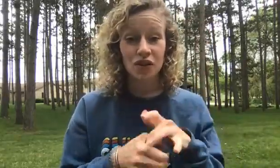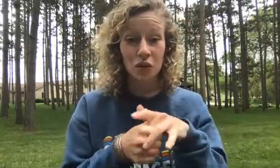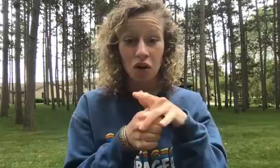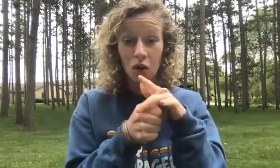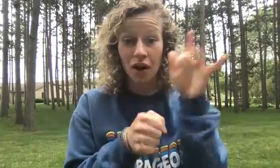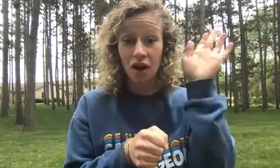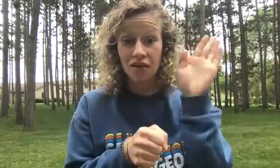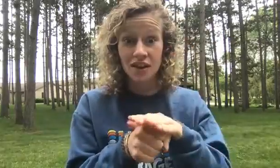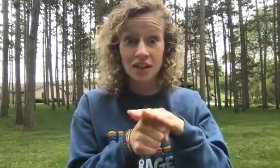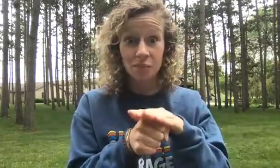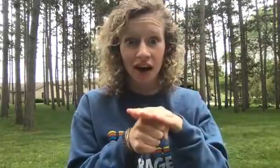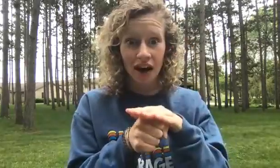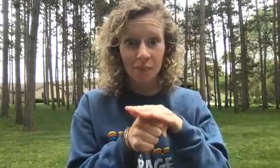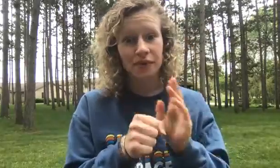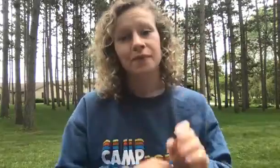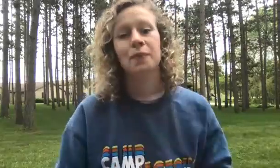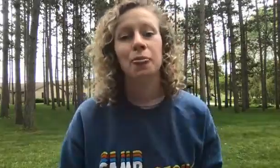are aware of, is pop.